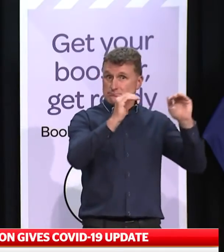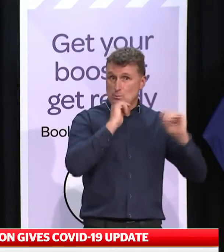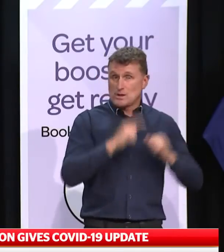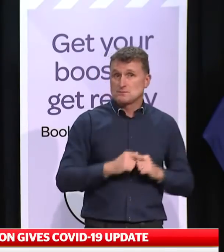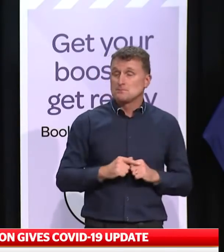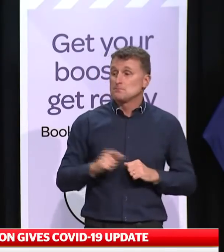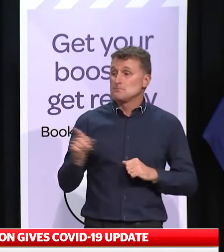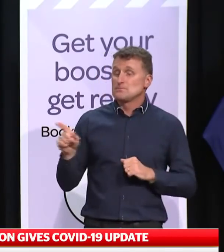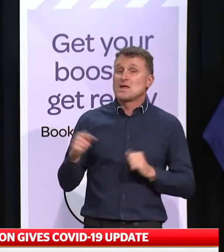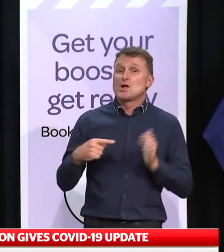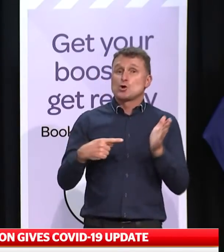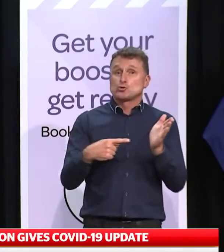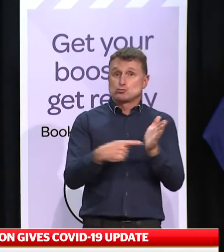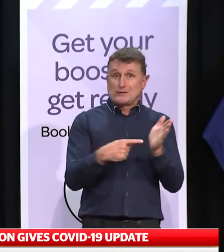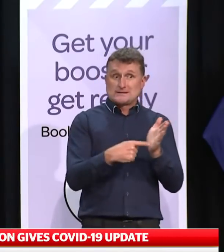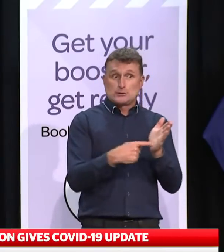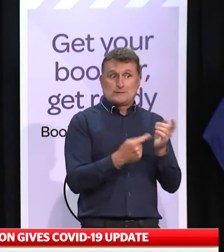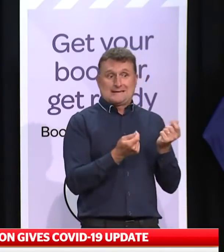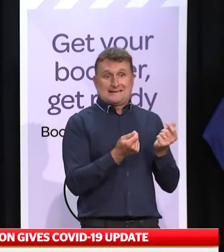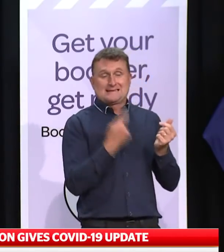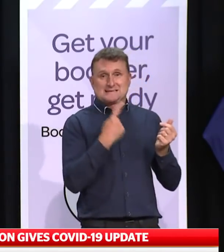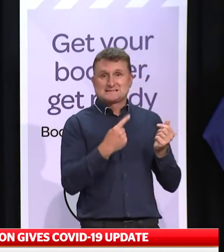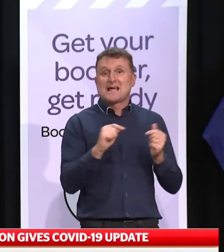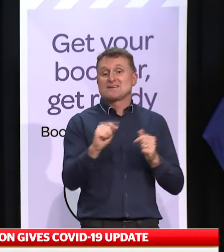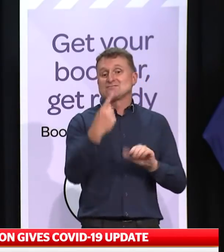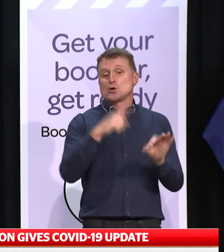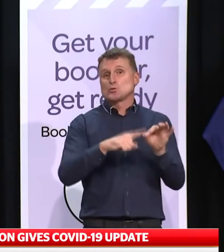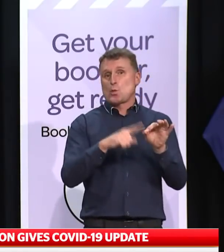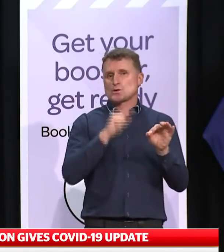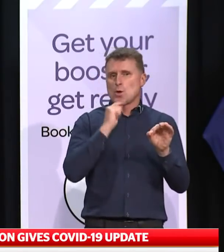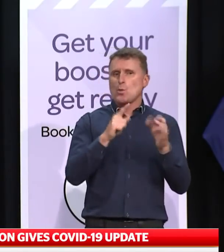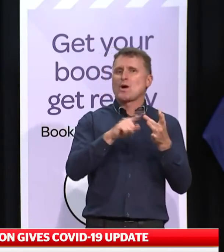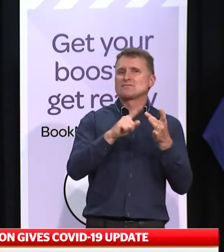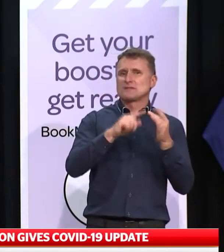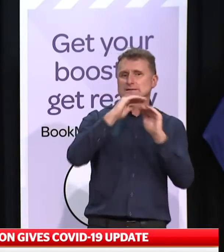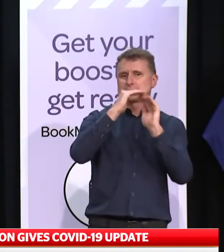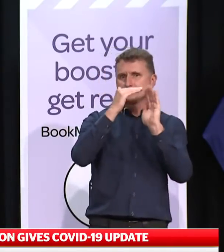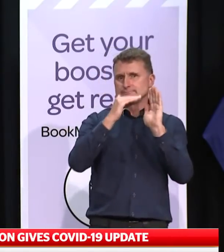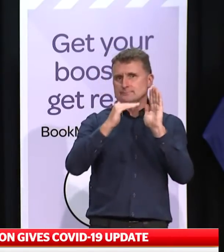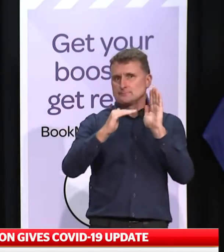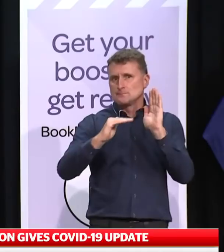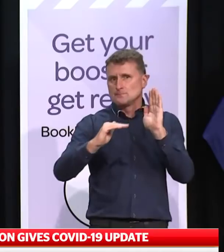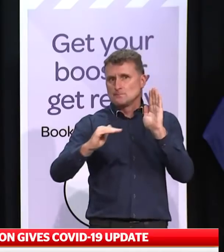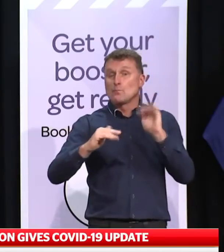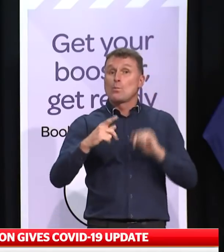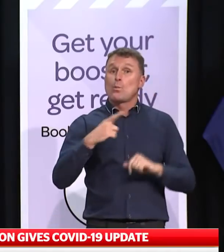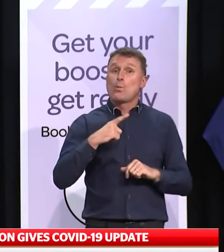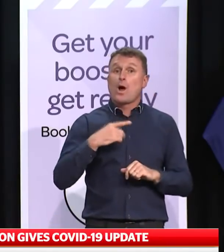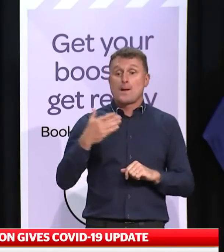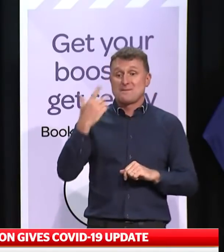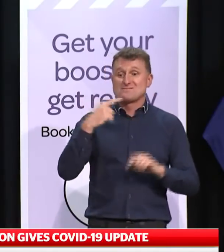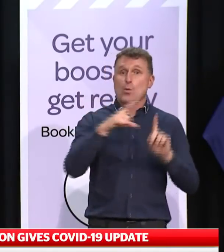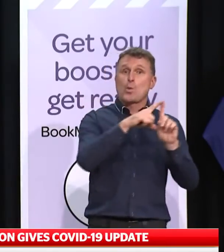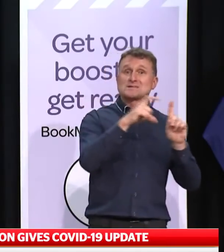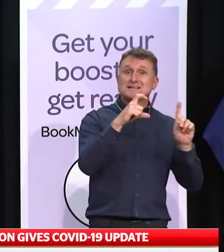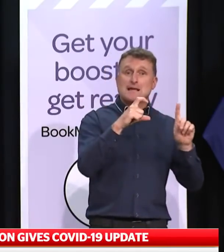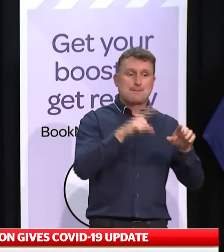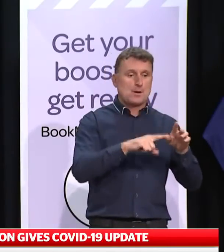quarter, the end of this first quarter, that it'll start to decline. You've already seen that in the sense that in the December quarter, we